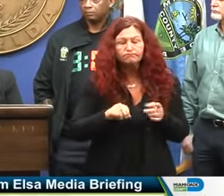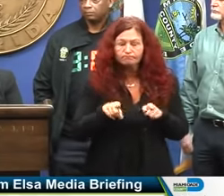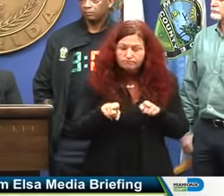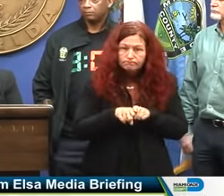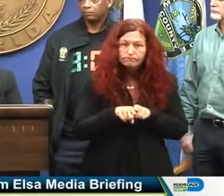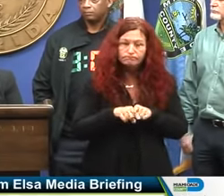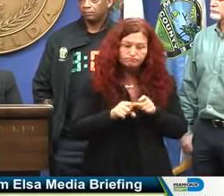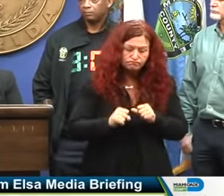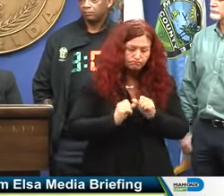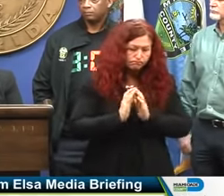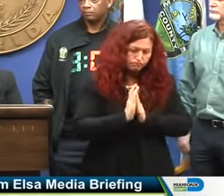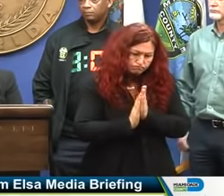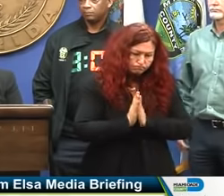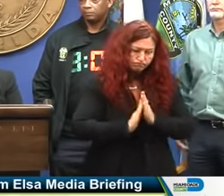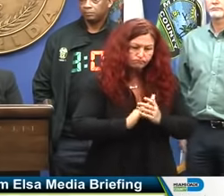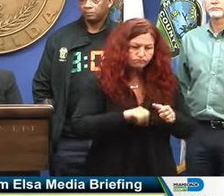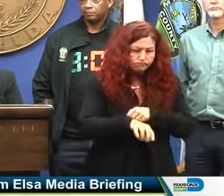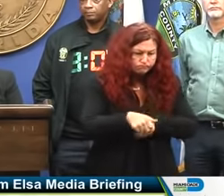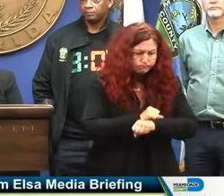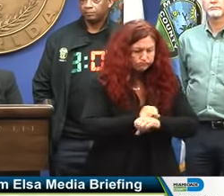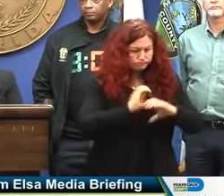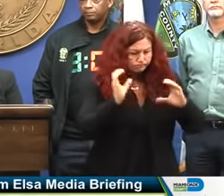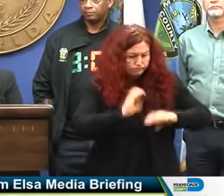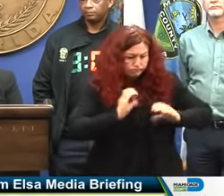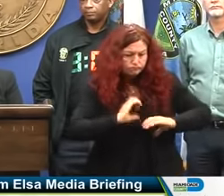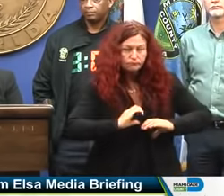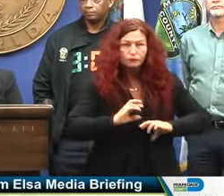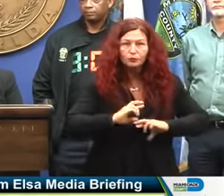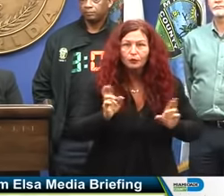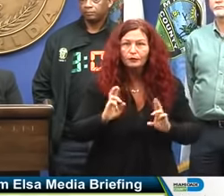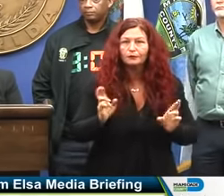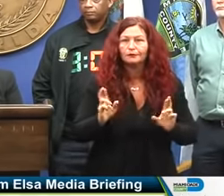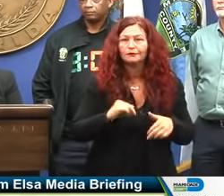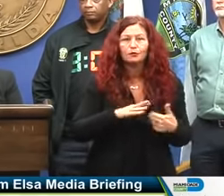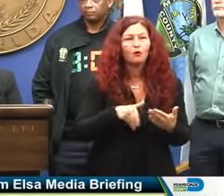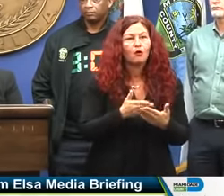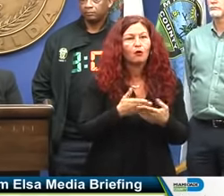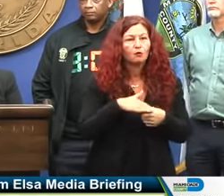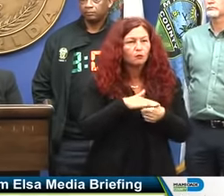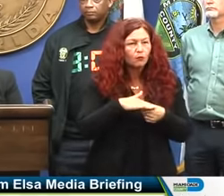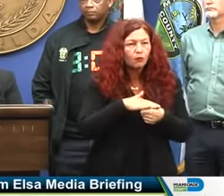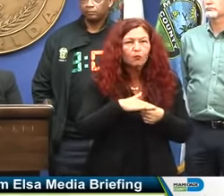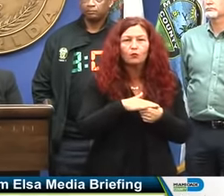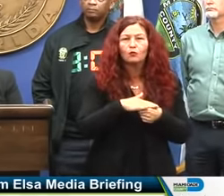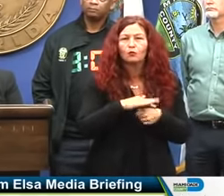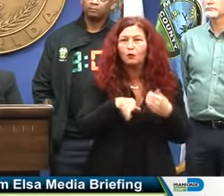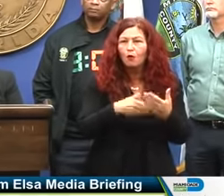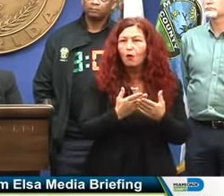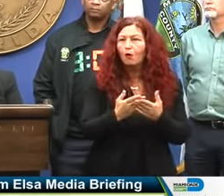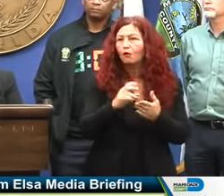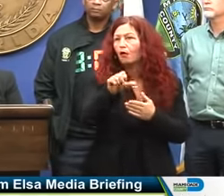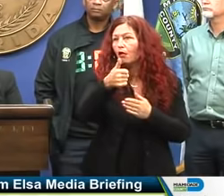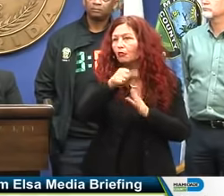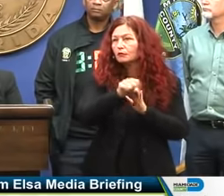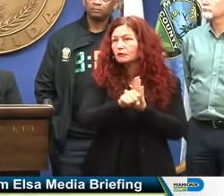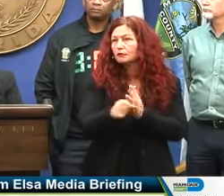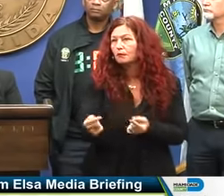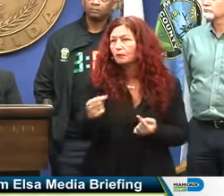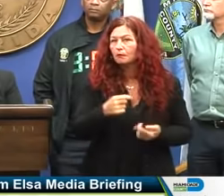from the international teams, all of our partners who've made this historic effort possible.